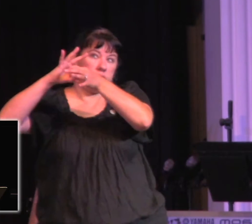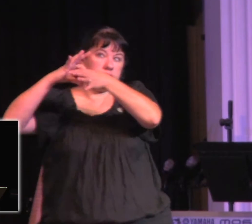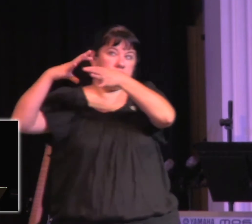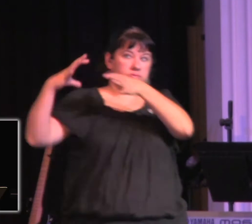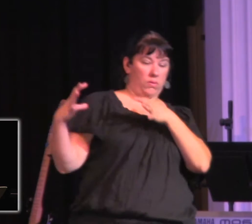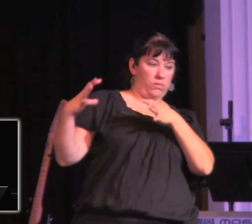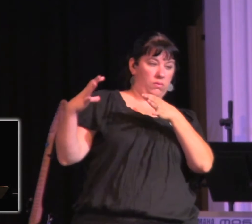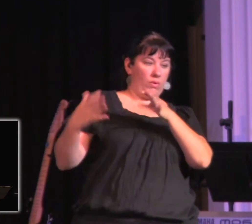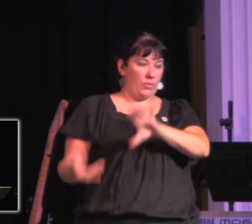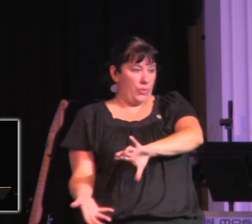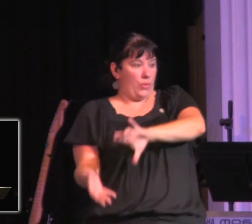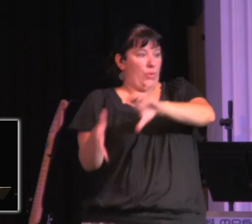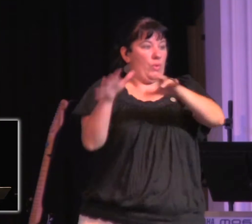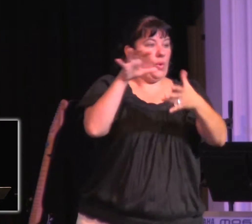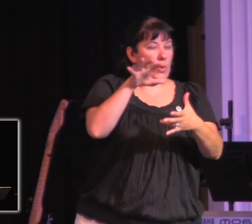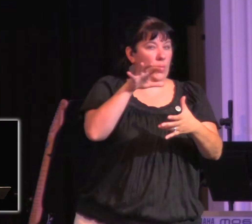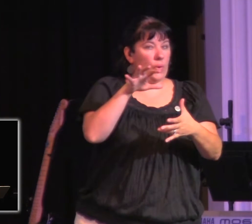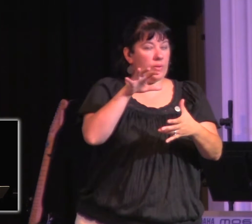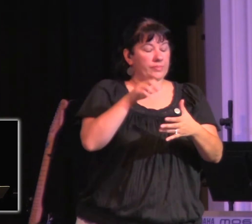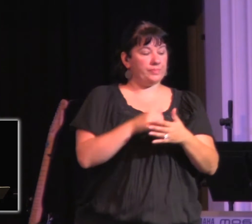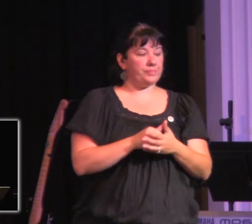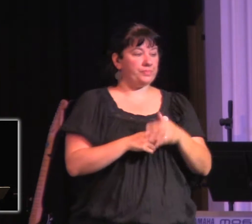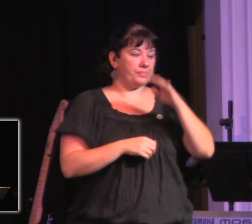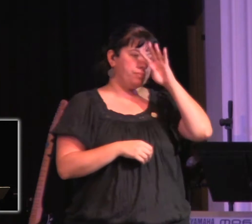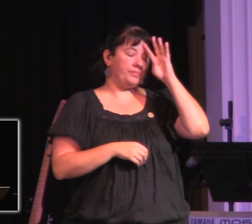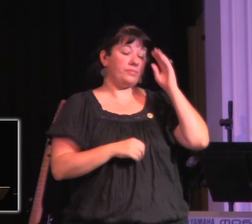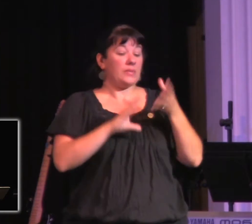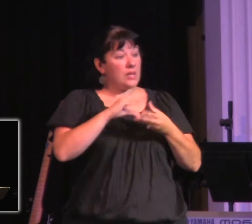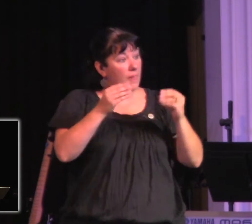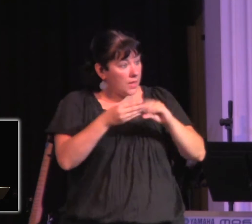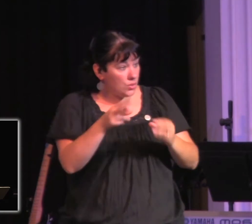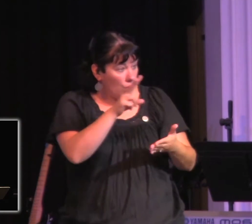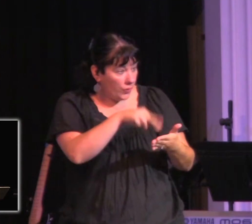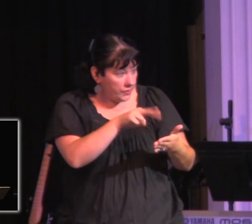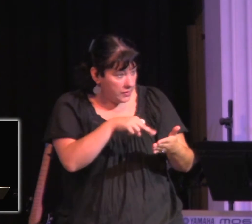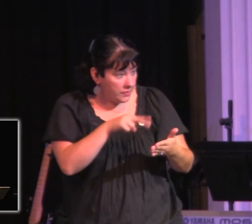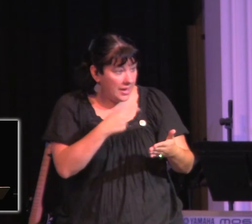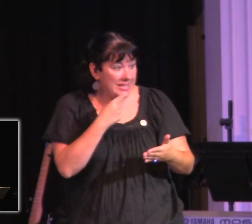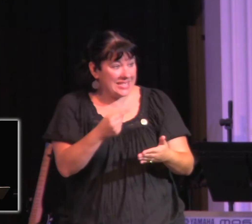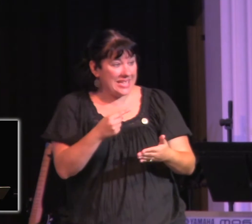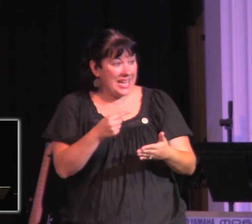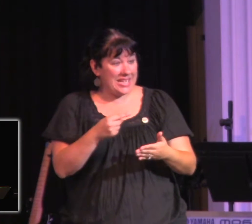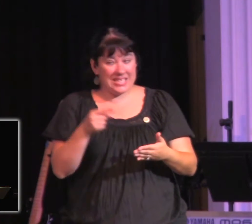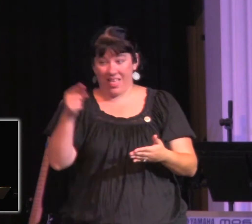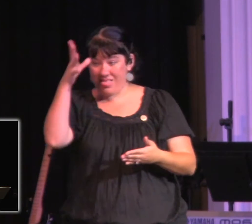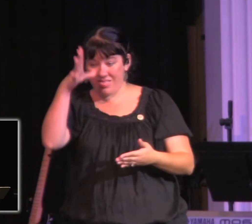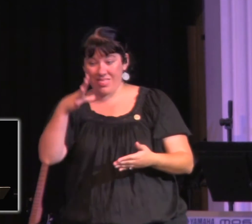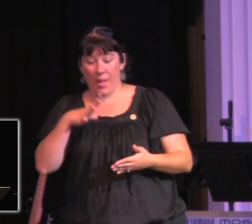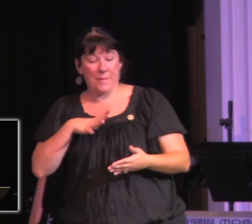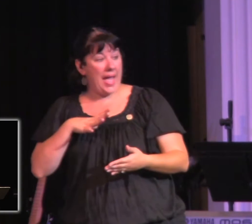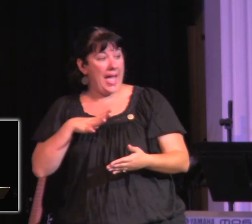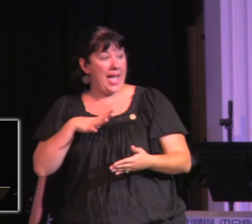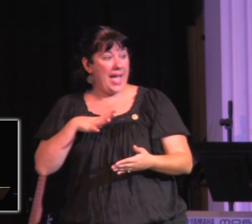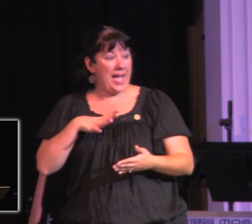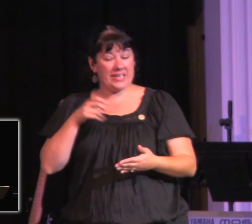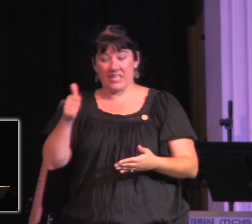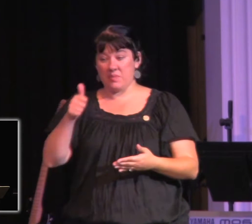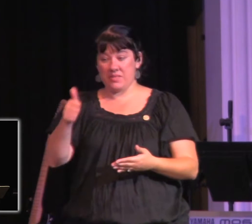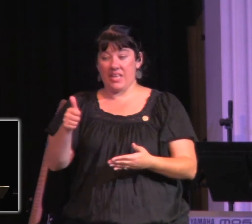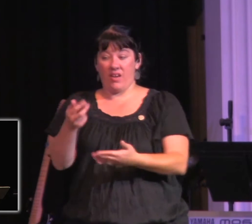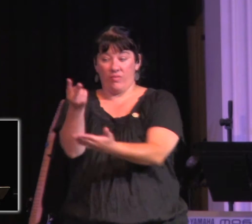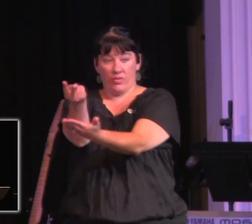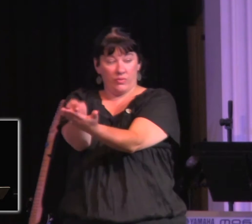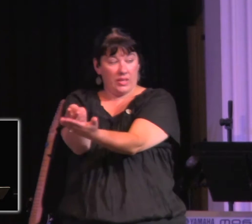just read, it tells us this crippled man stayed. He stayed outside the temple. He never went in the temple. Why? Because of